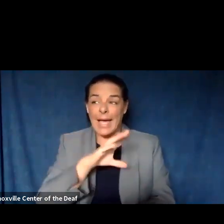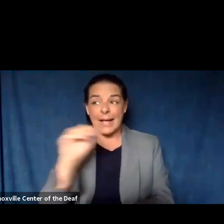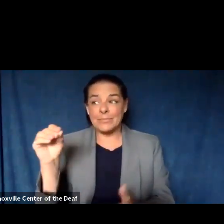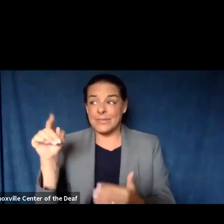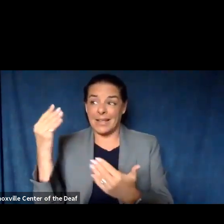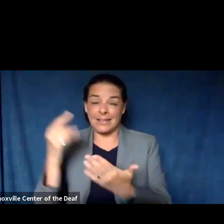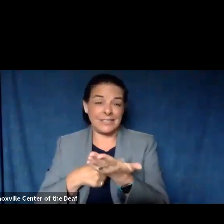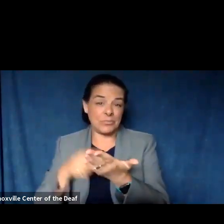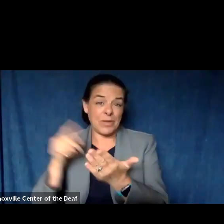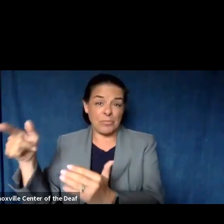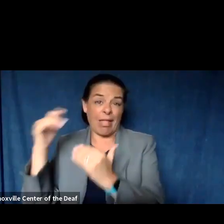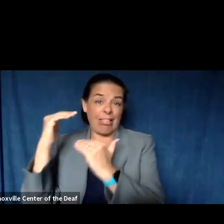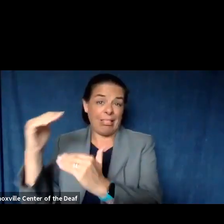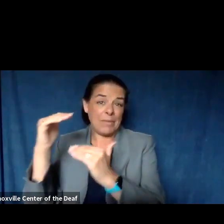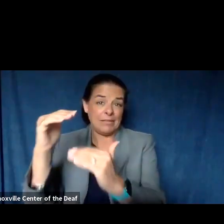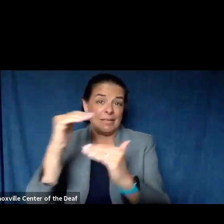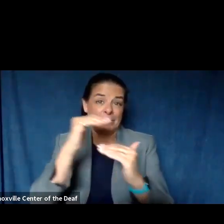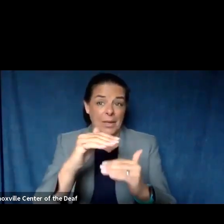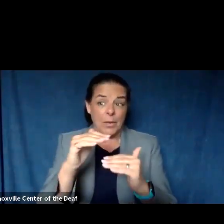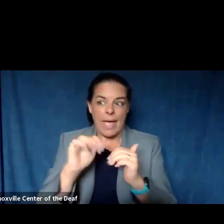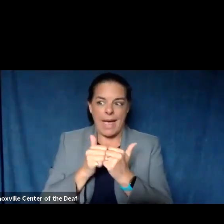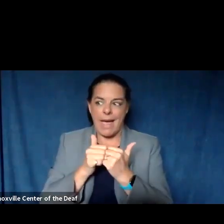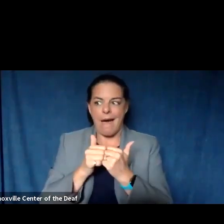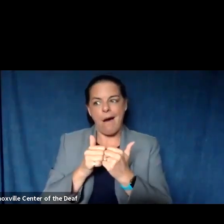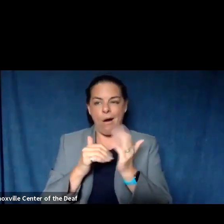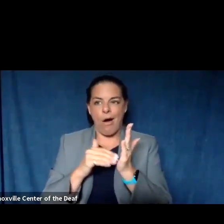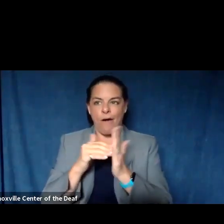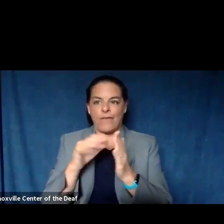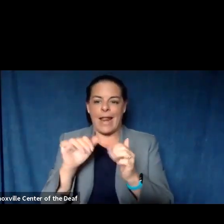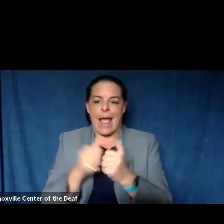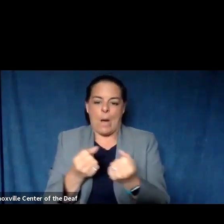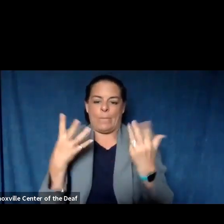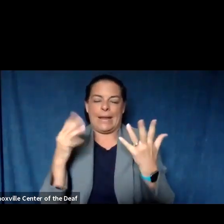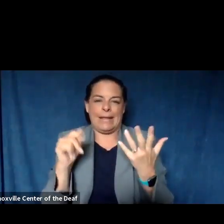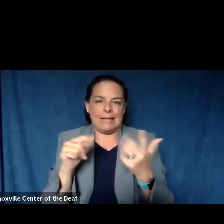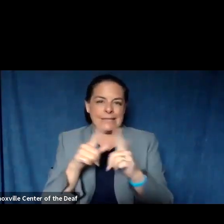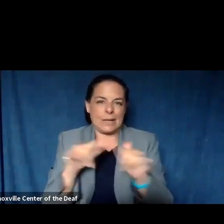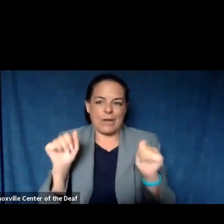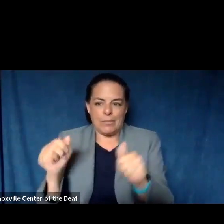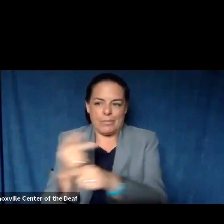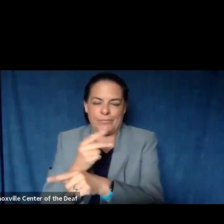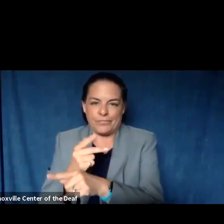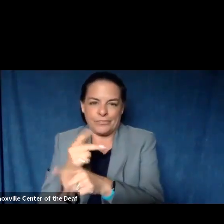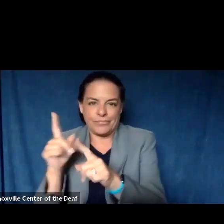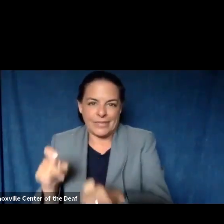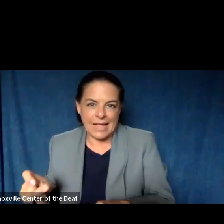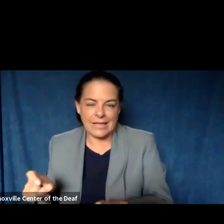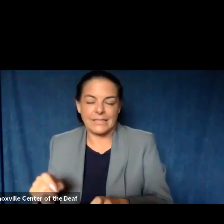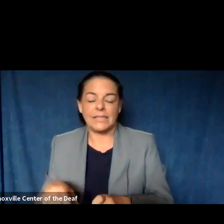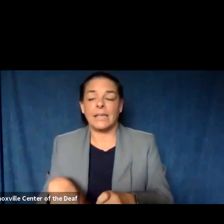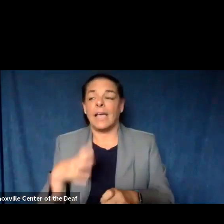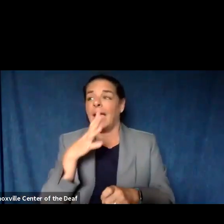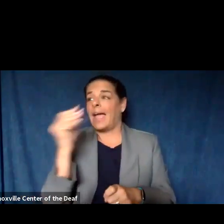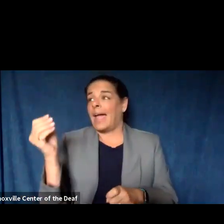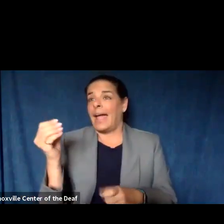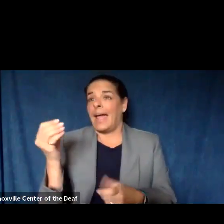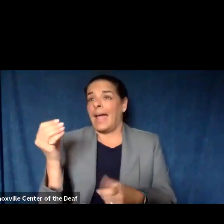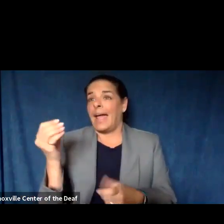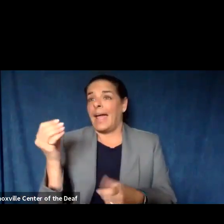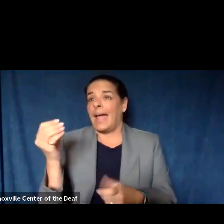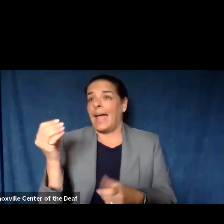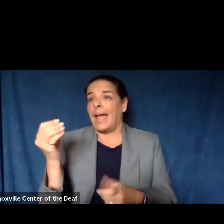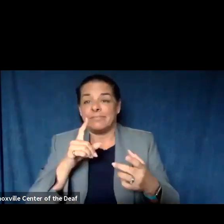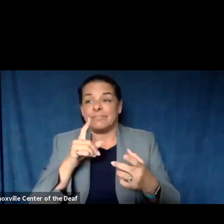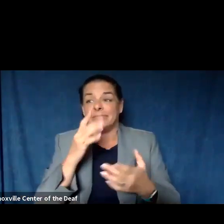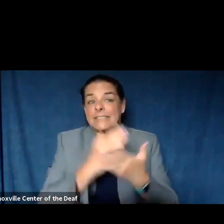at a time. There has been some issues still off and on with actual having the supplies to run